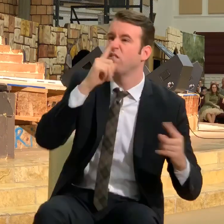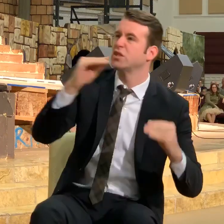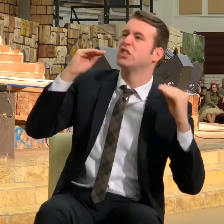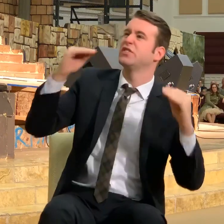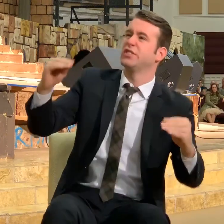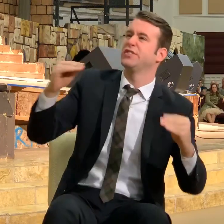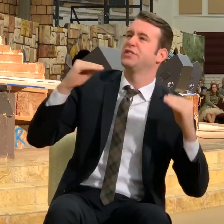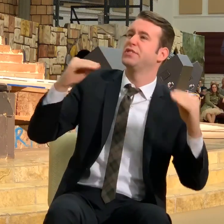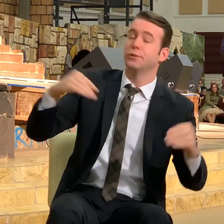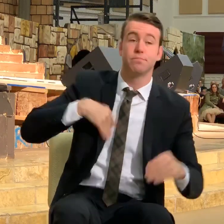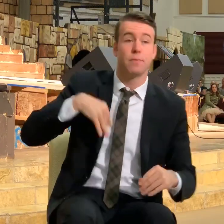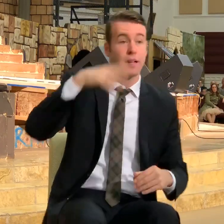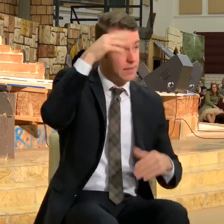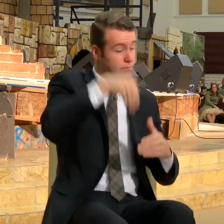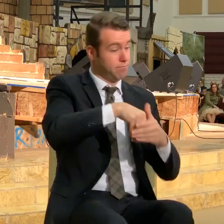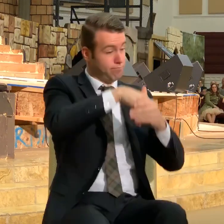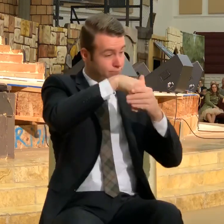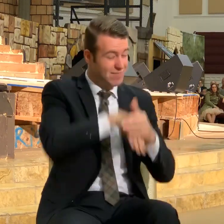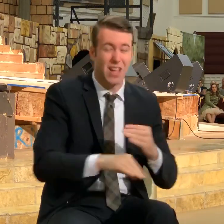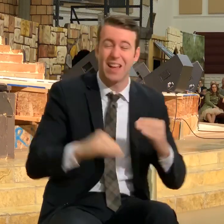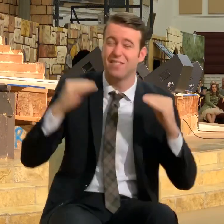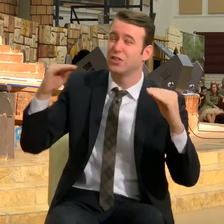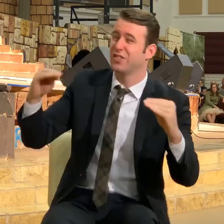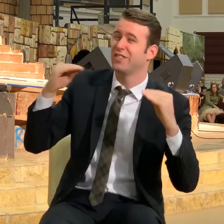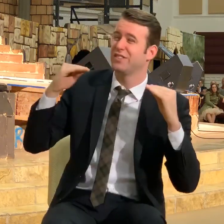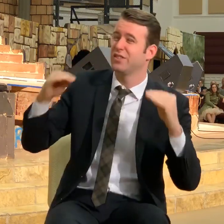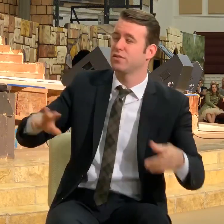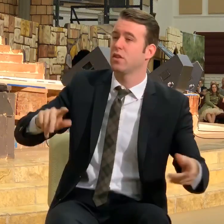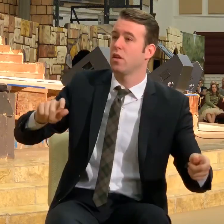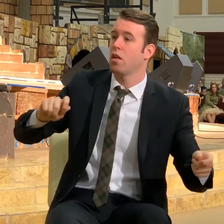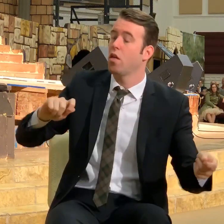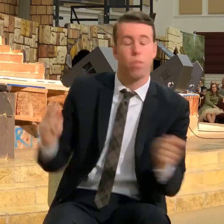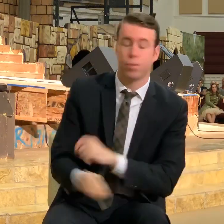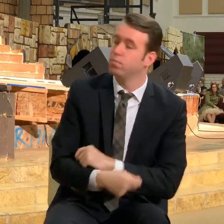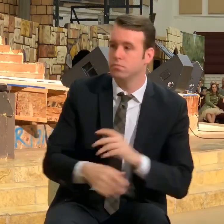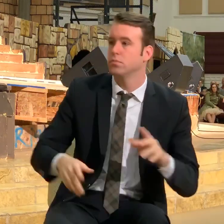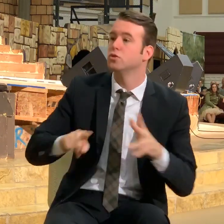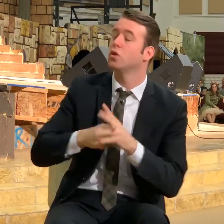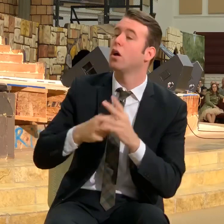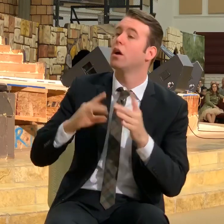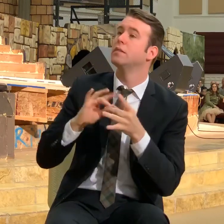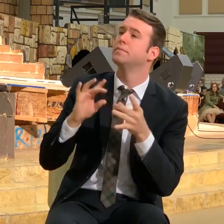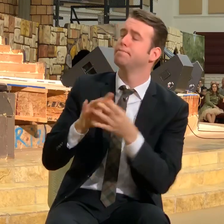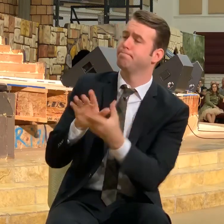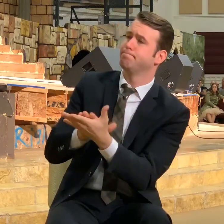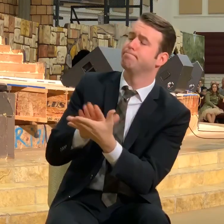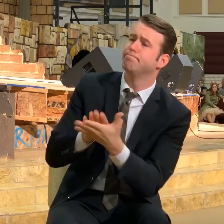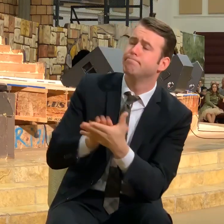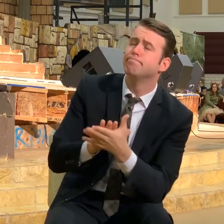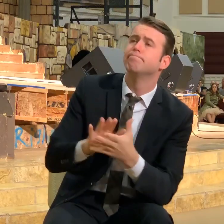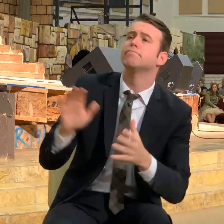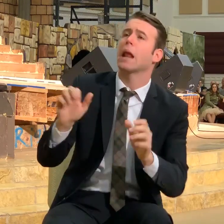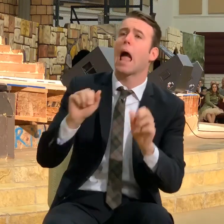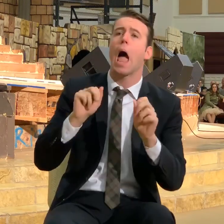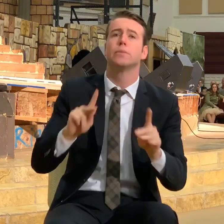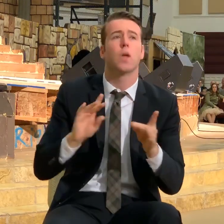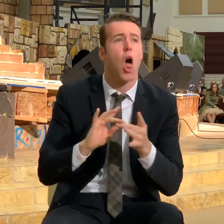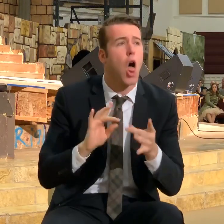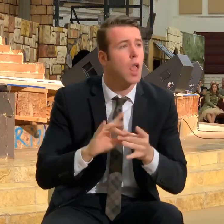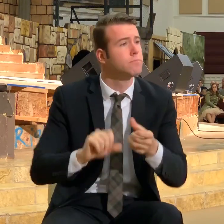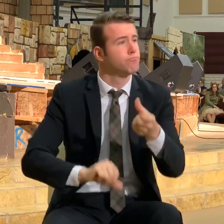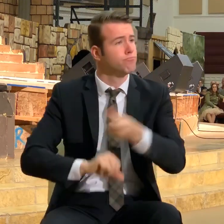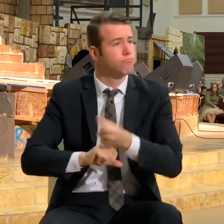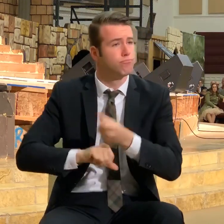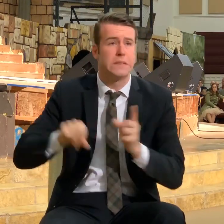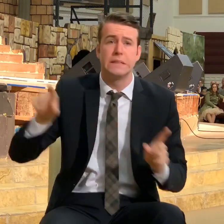doctrine. And when my dad stepped into the room, that man immediately switched like a demonic presence and began to applaud and act like he was in favor of